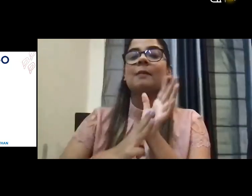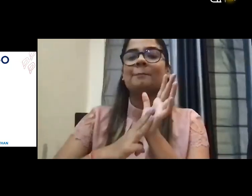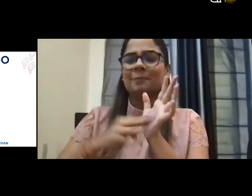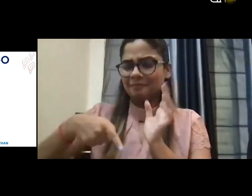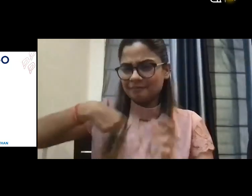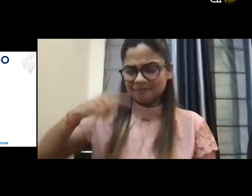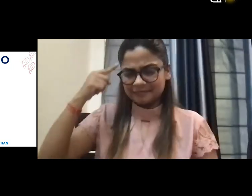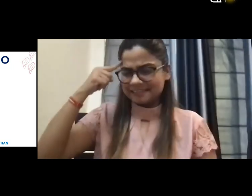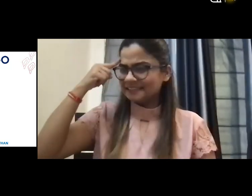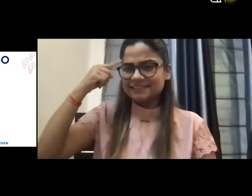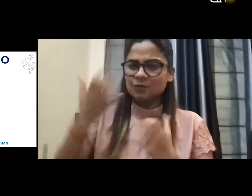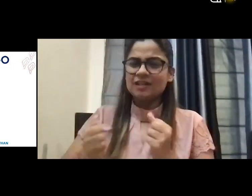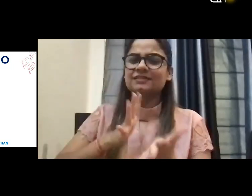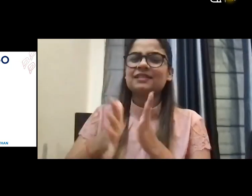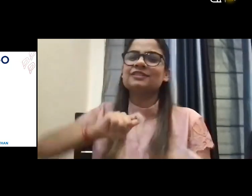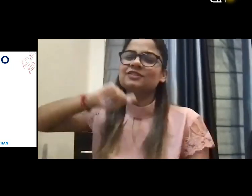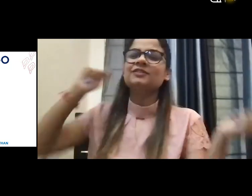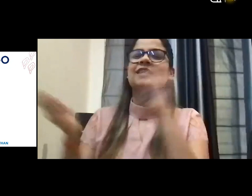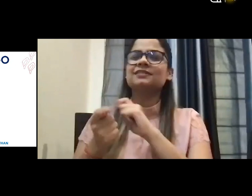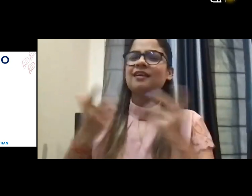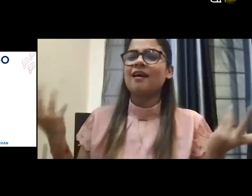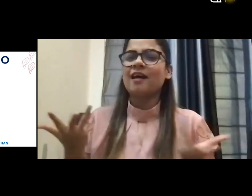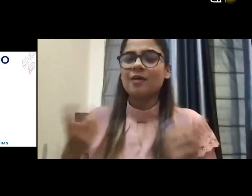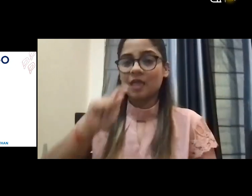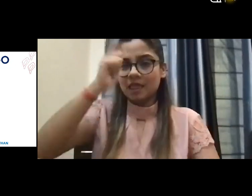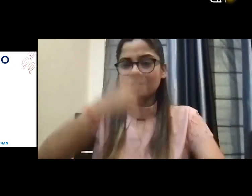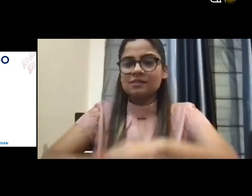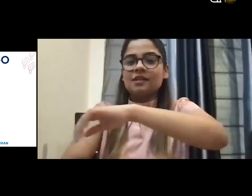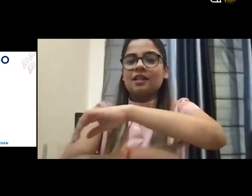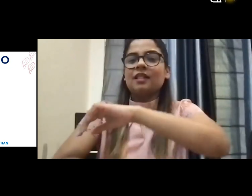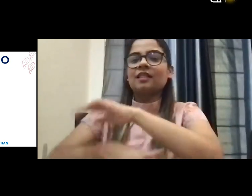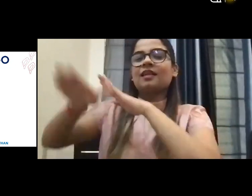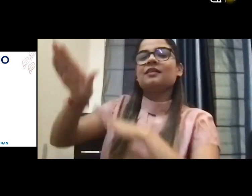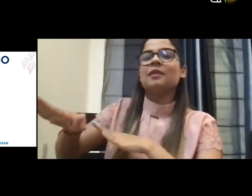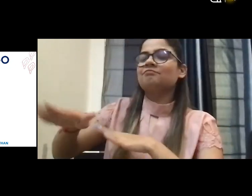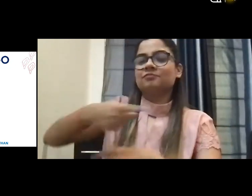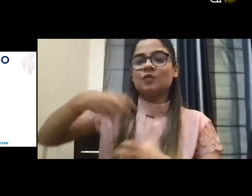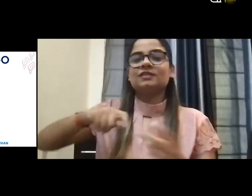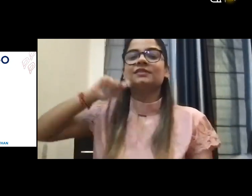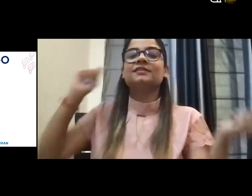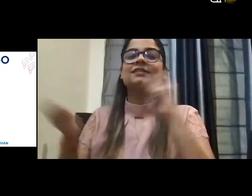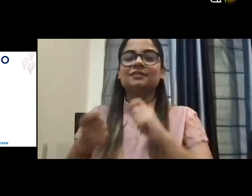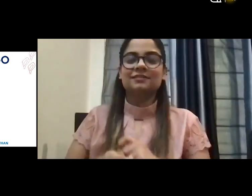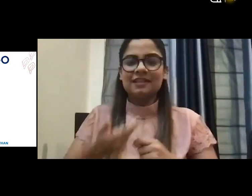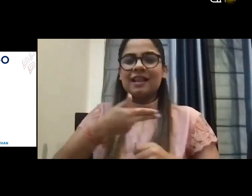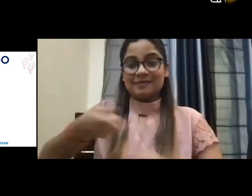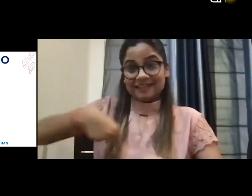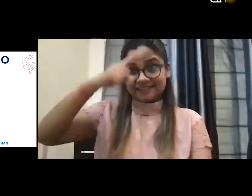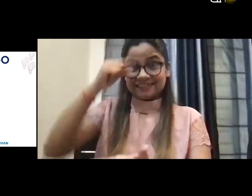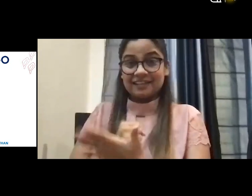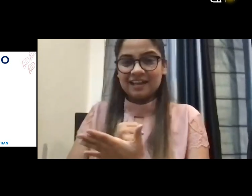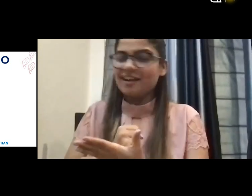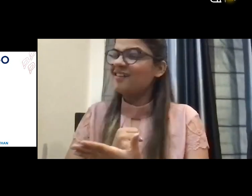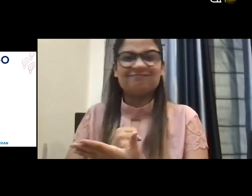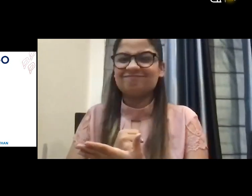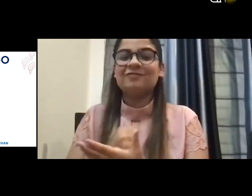the phrase "here a million," or we were using HAM. And then we all decided that, okay, we need to change it because this is very English dominant, and we